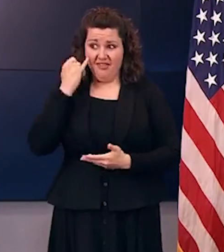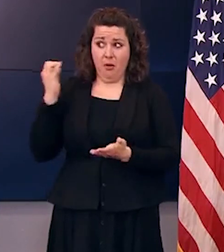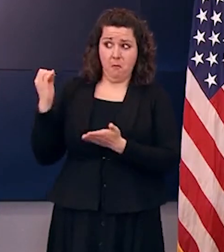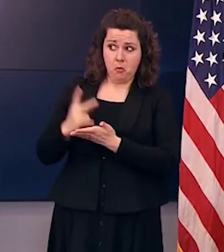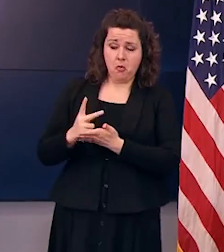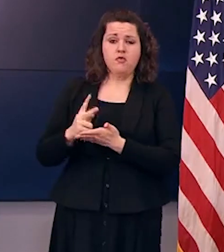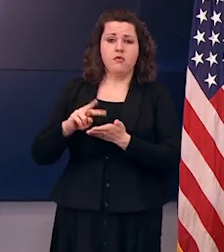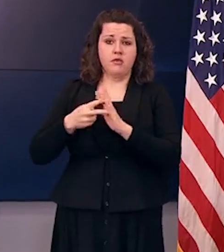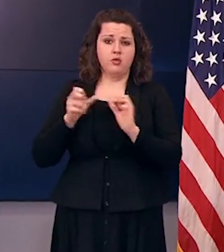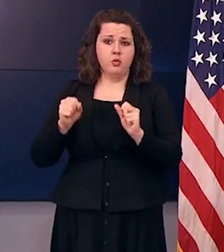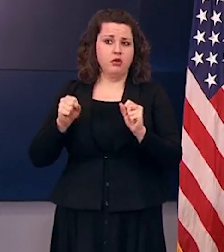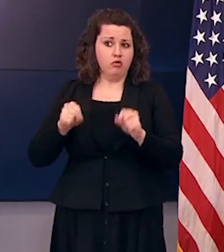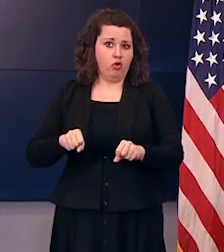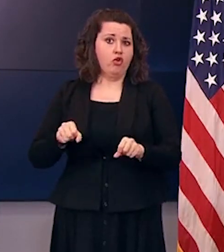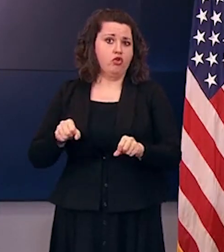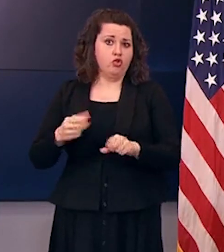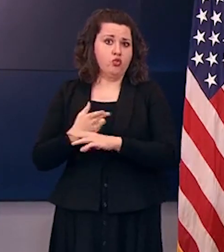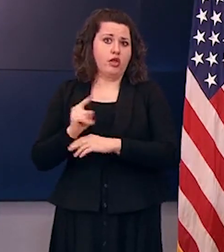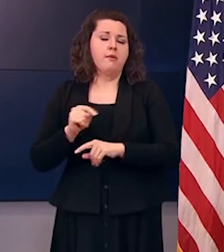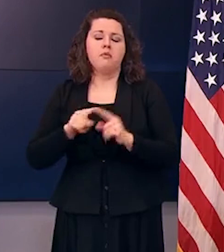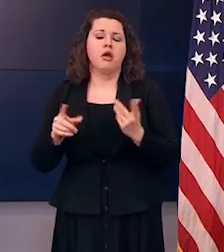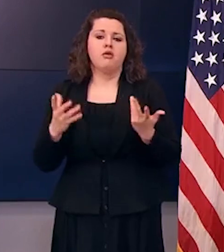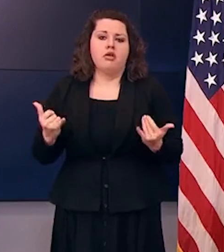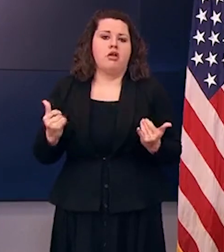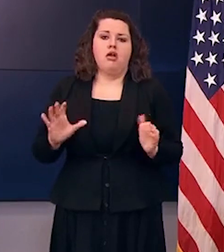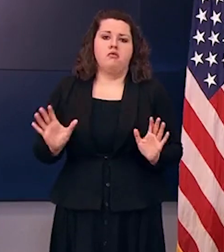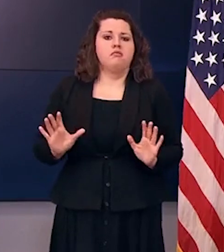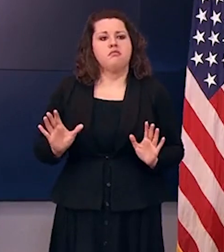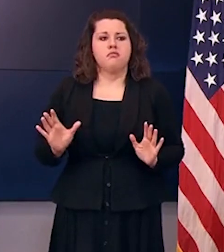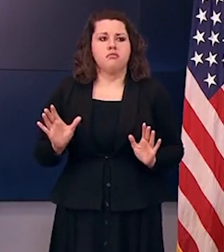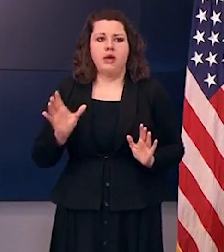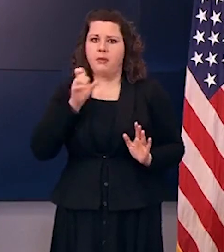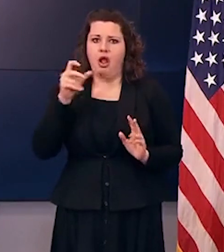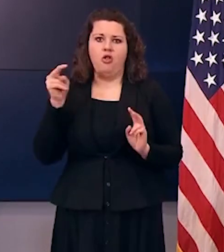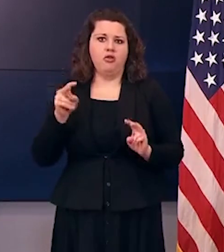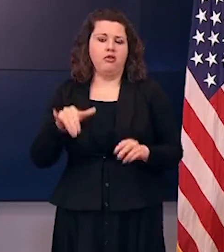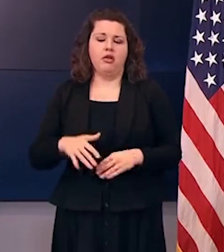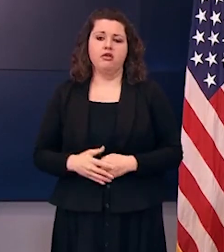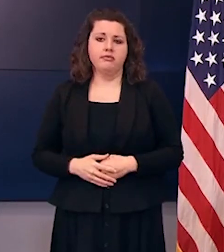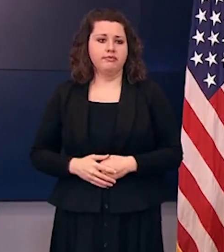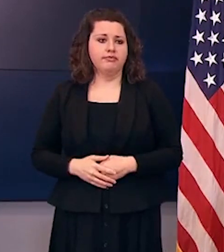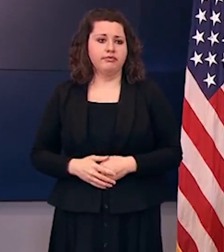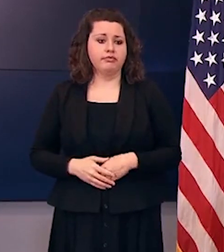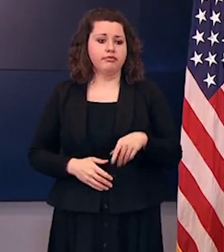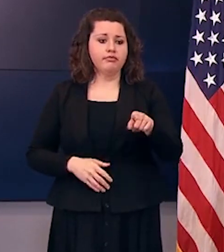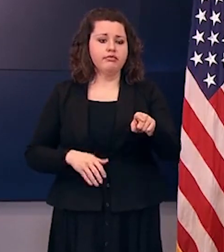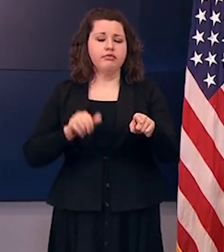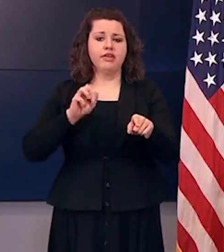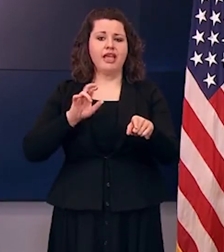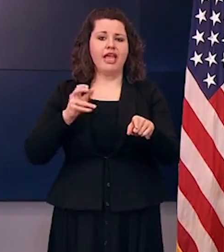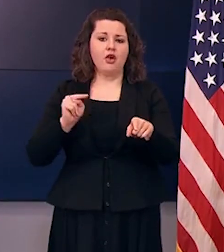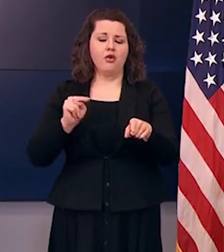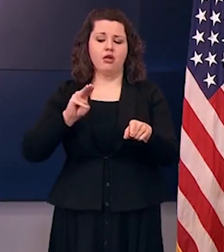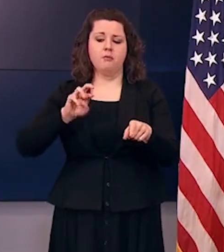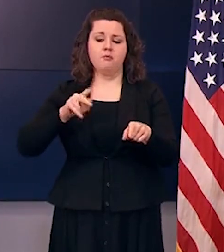to move in that direction. But right now I'm not necessarily looking at that. Aaron Murphy, go ahead.